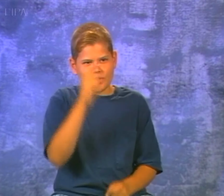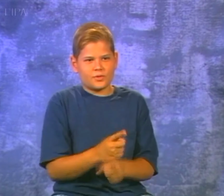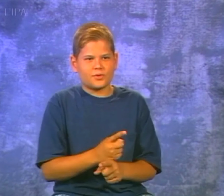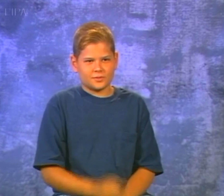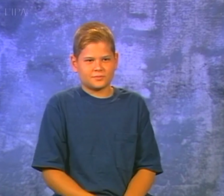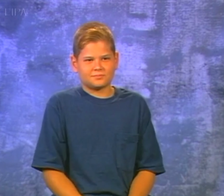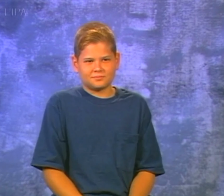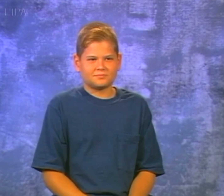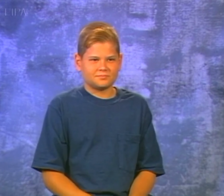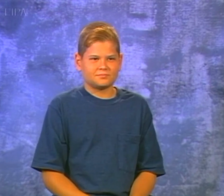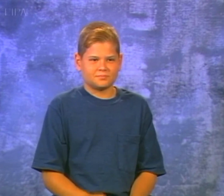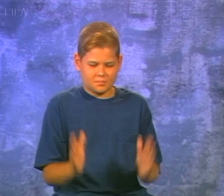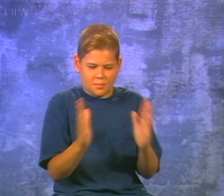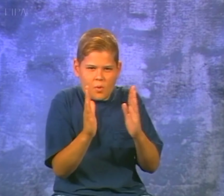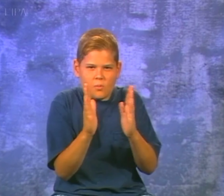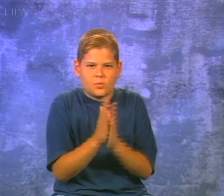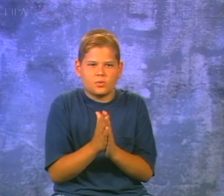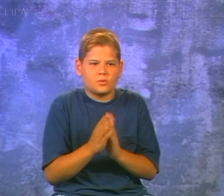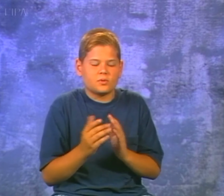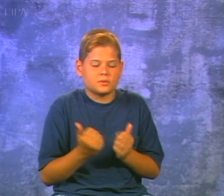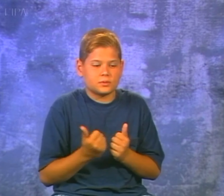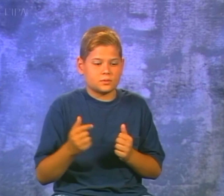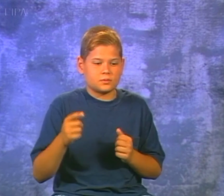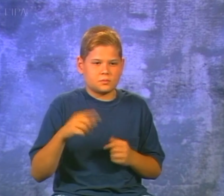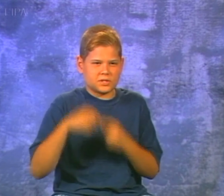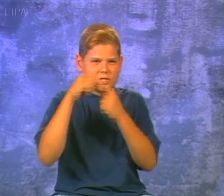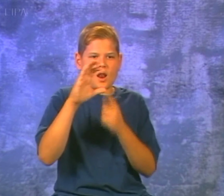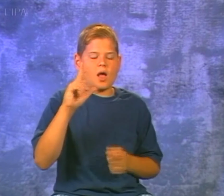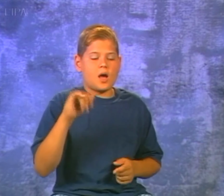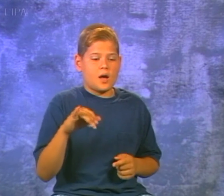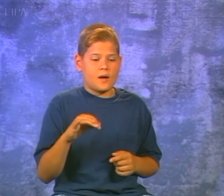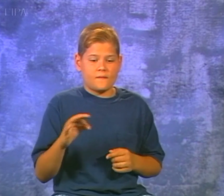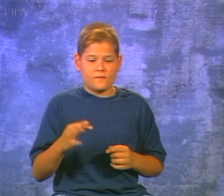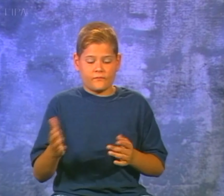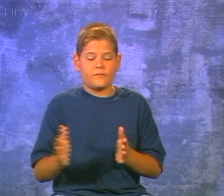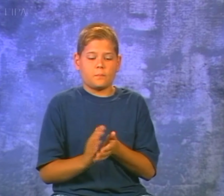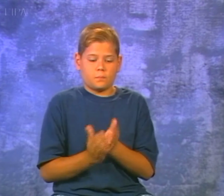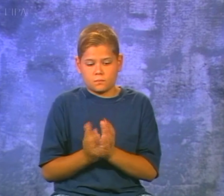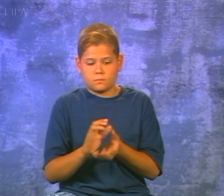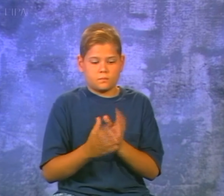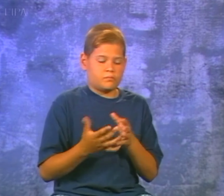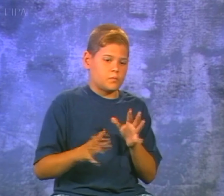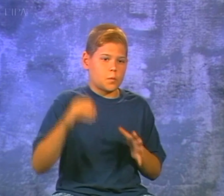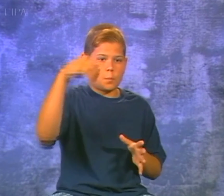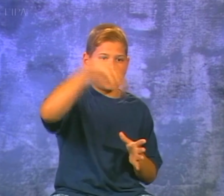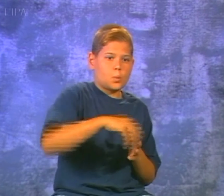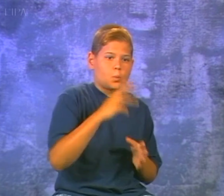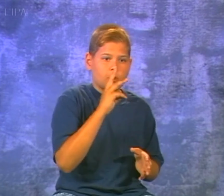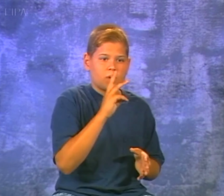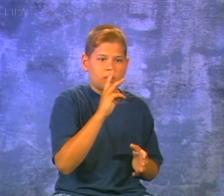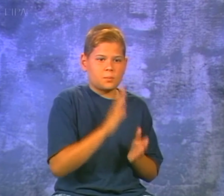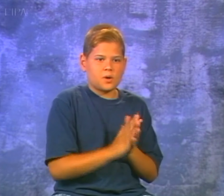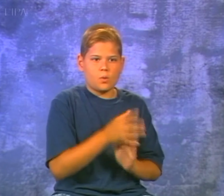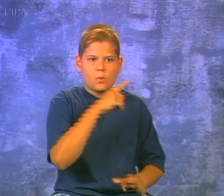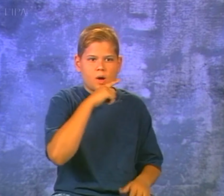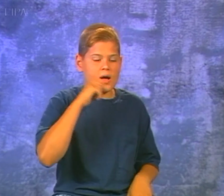I made a sailboat once for my brother. It was really small. And it was special because I was